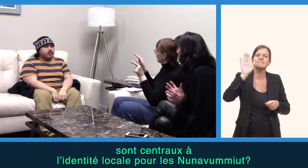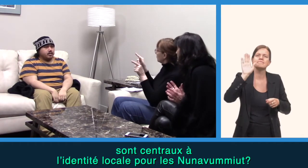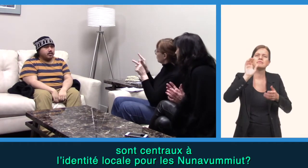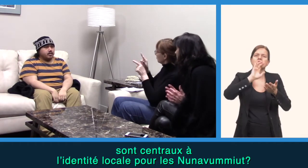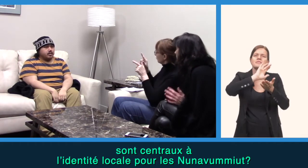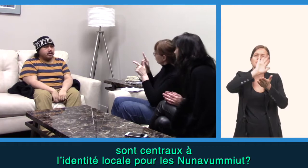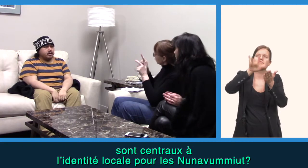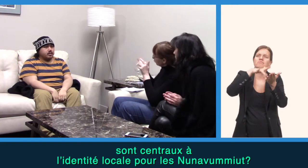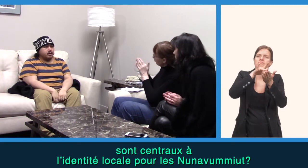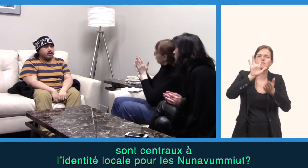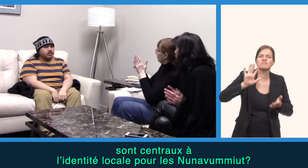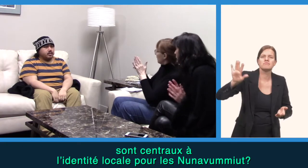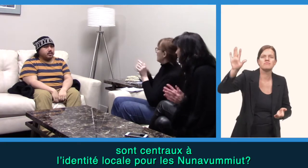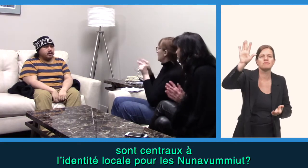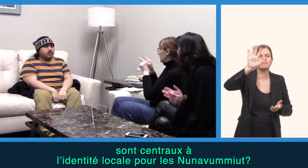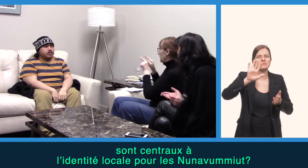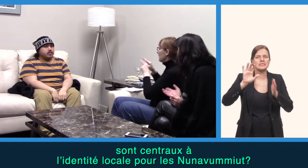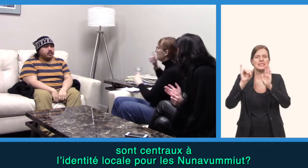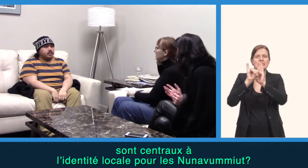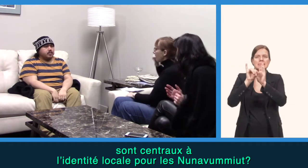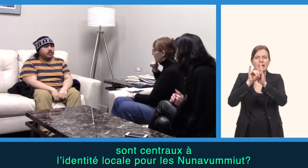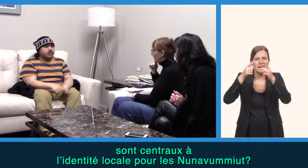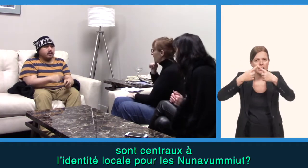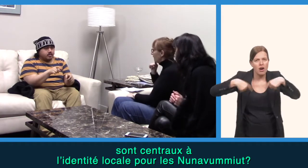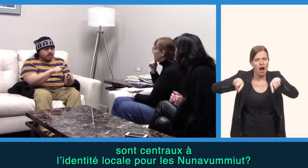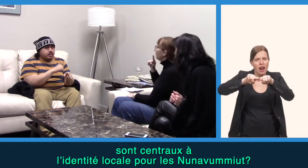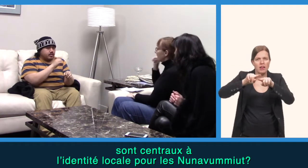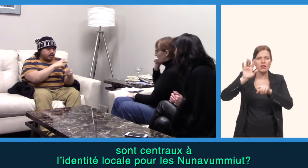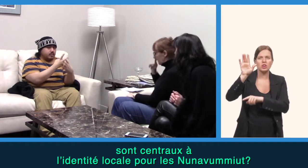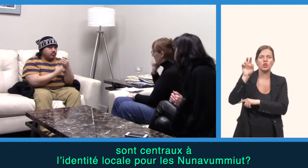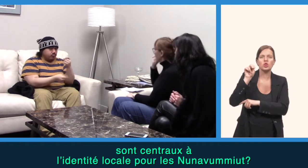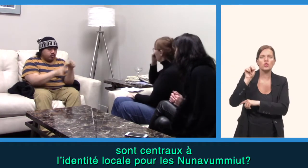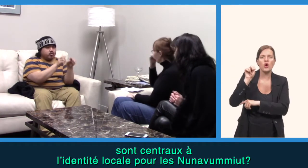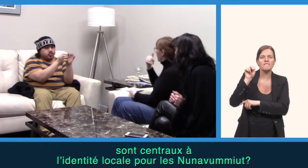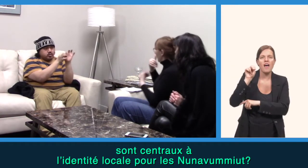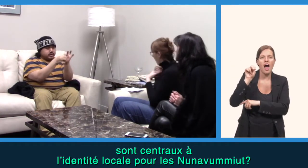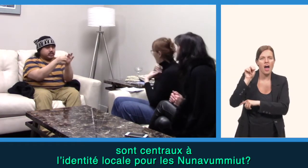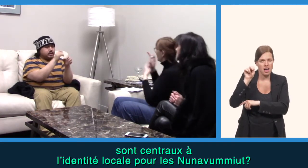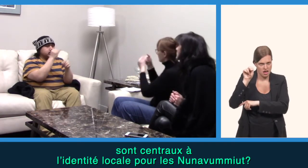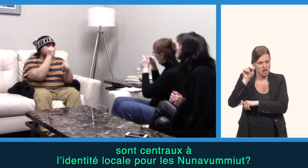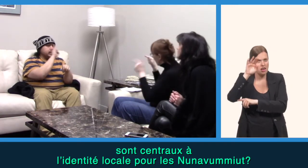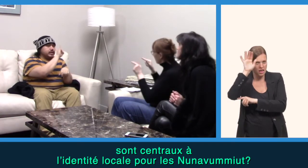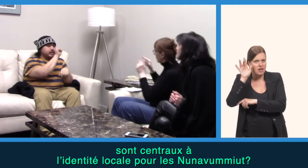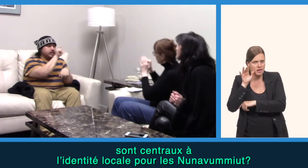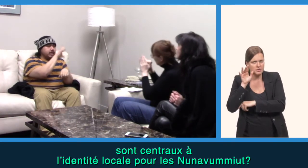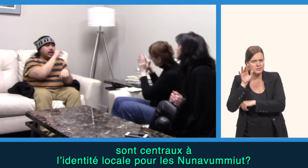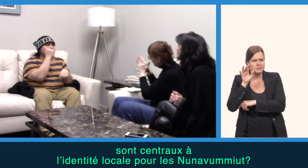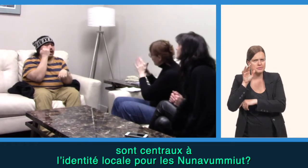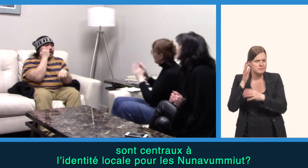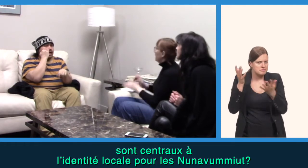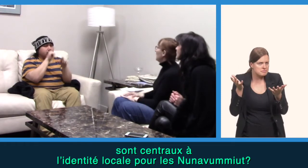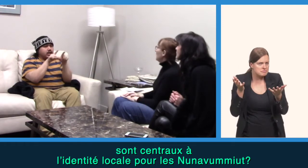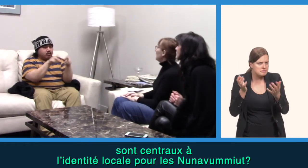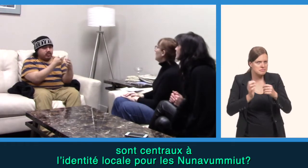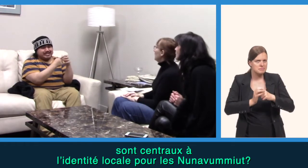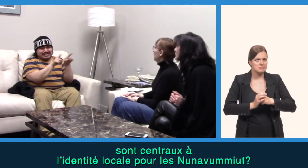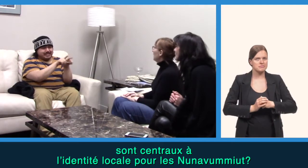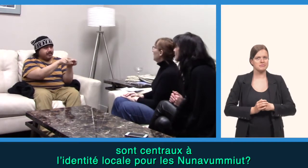the local identity here, the Nunavummiut.